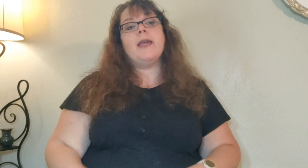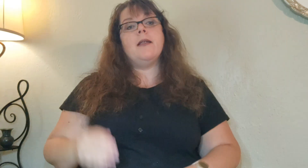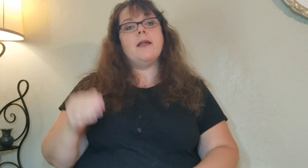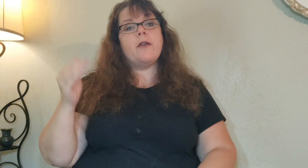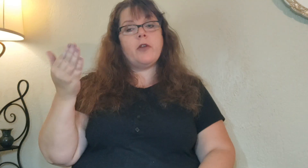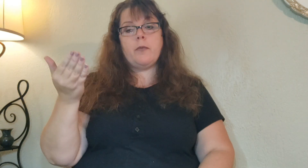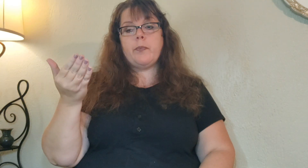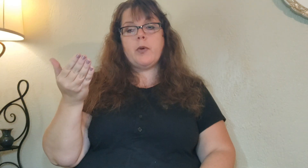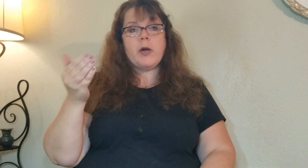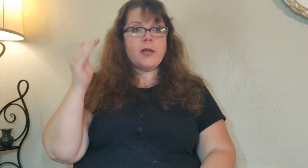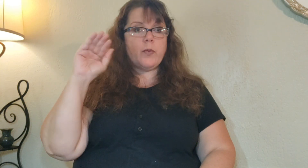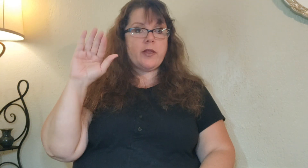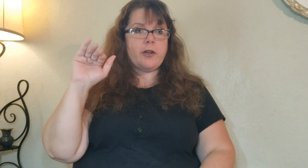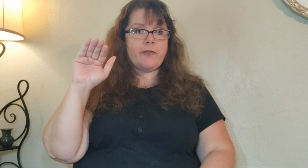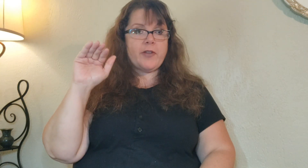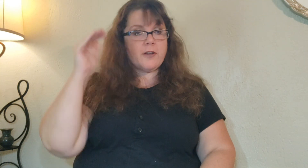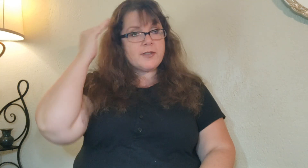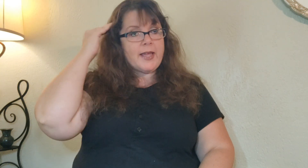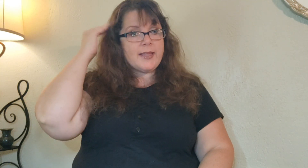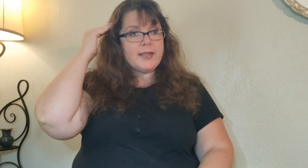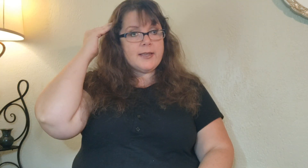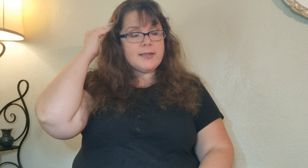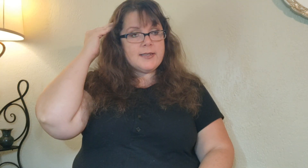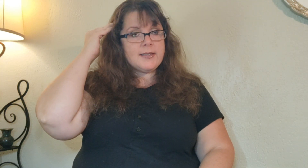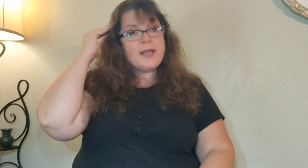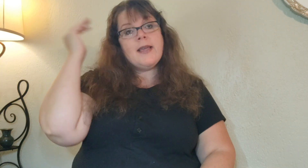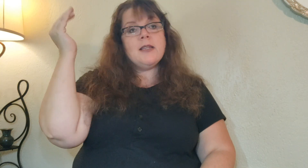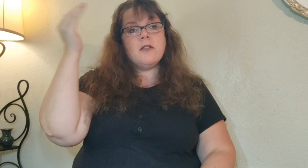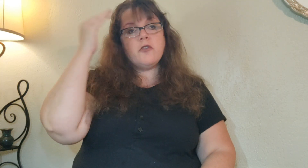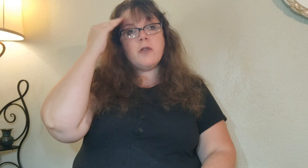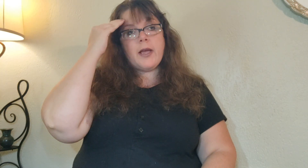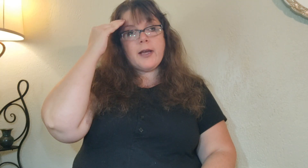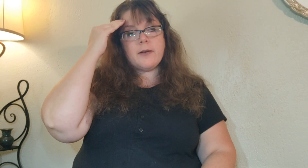But if you point with your fingers like this,